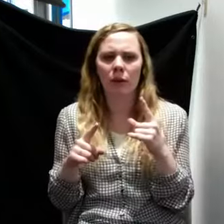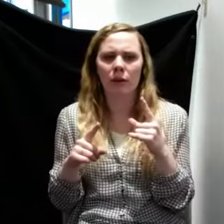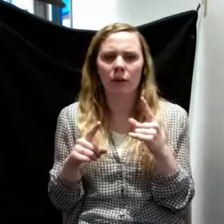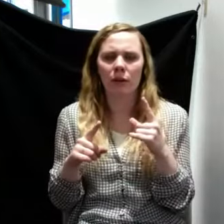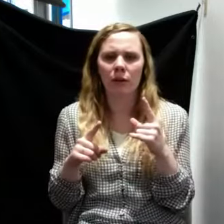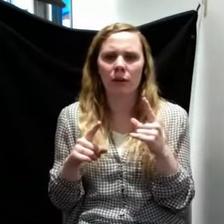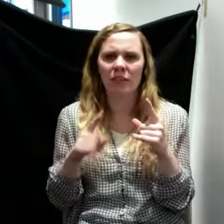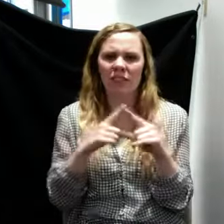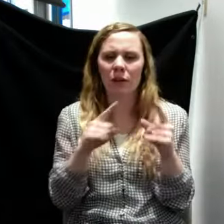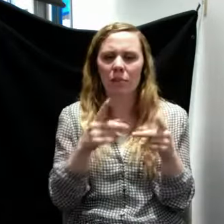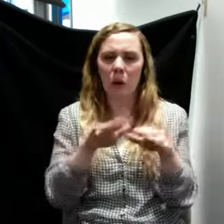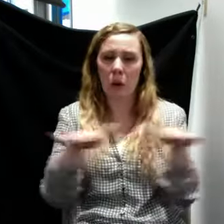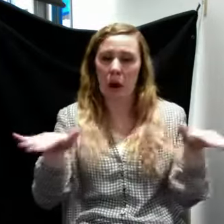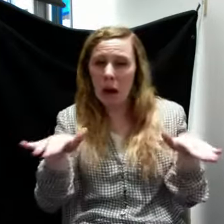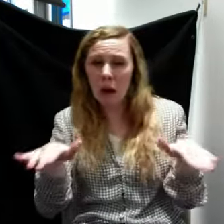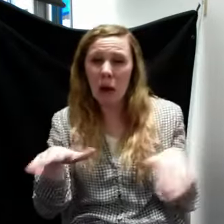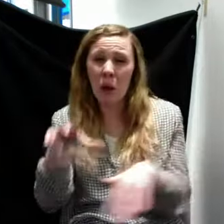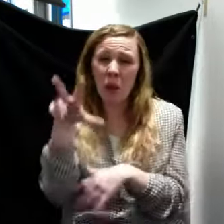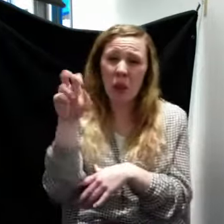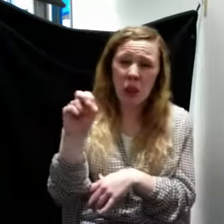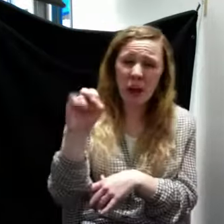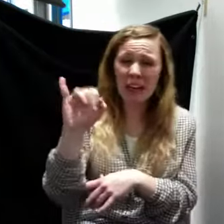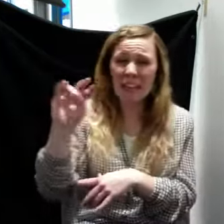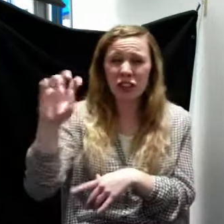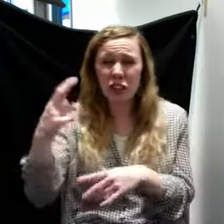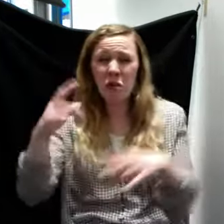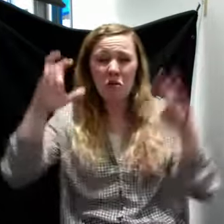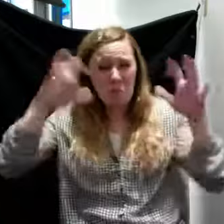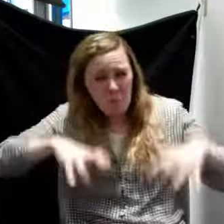over in England, where they got 30 inches of rain one day.